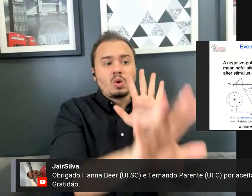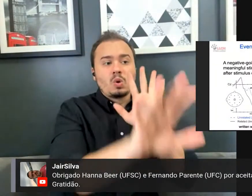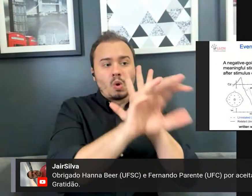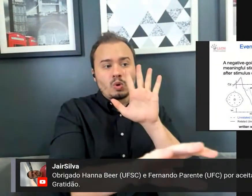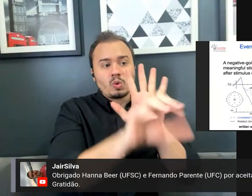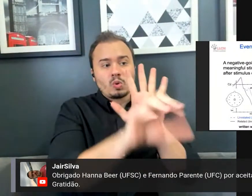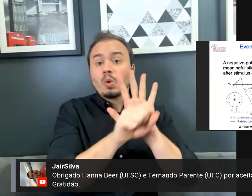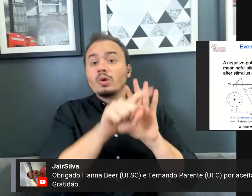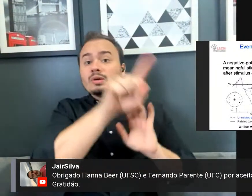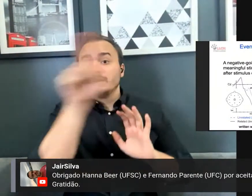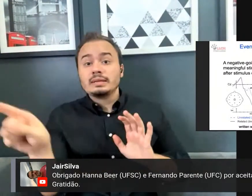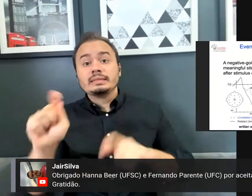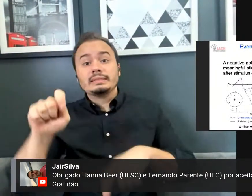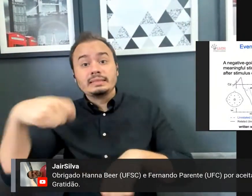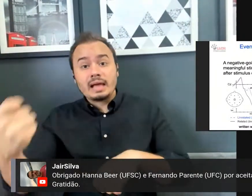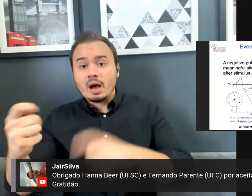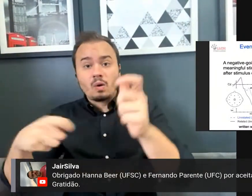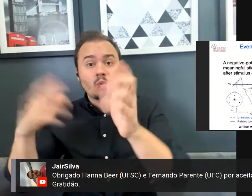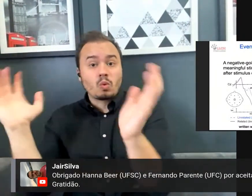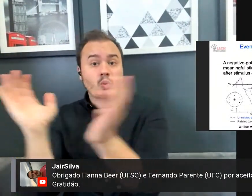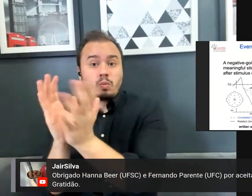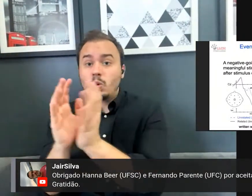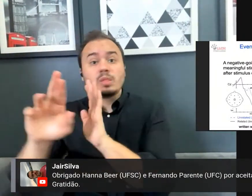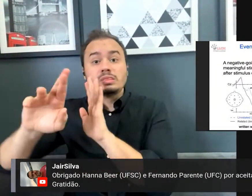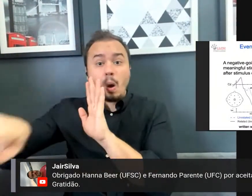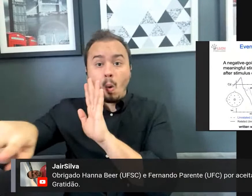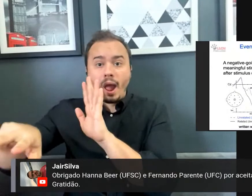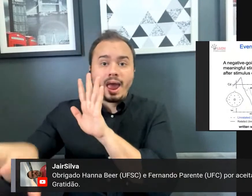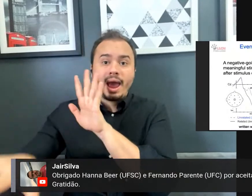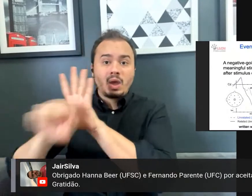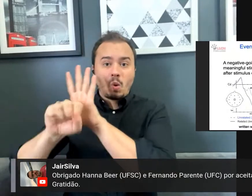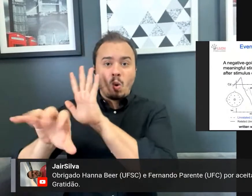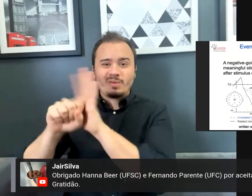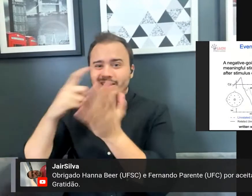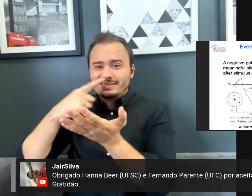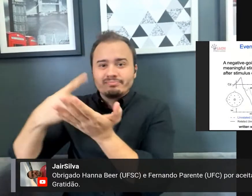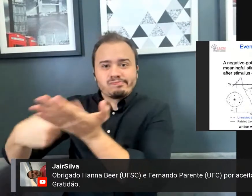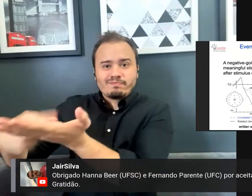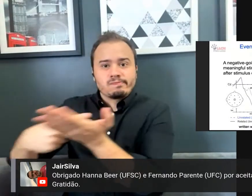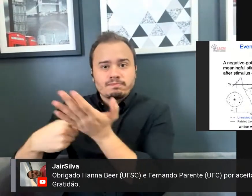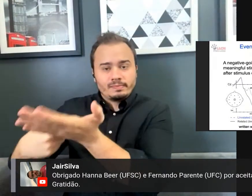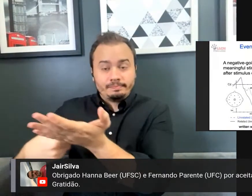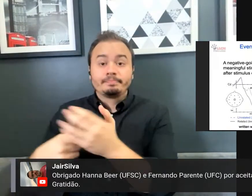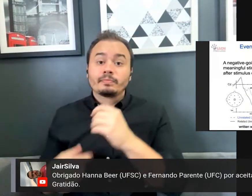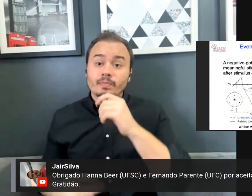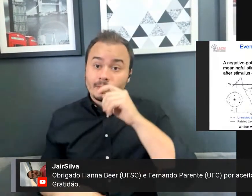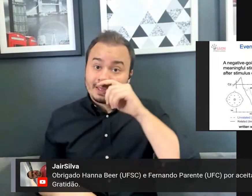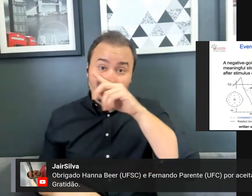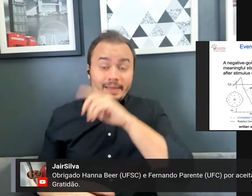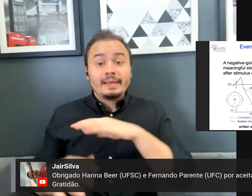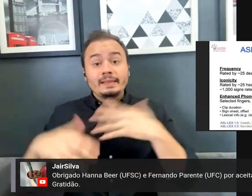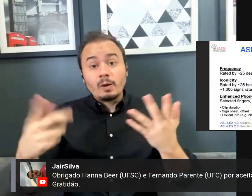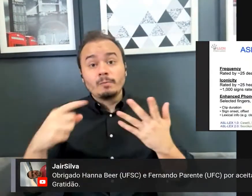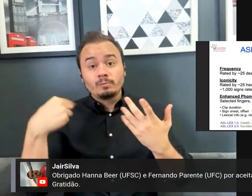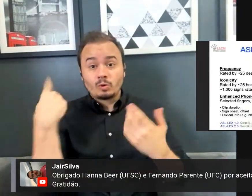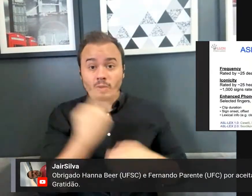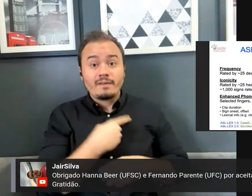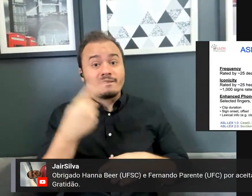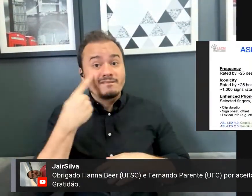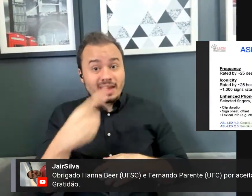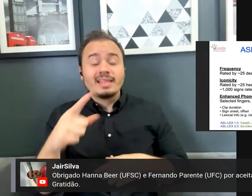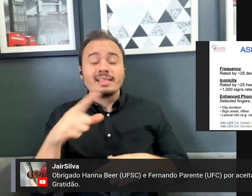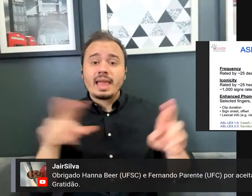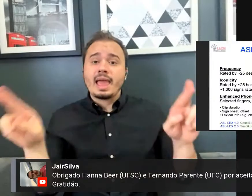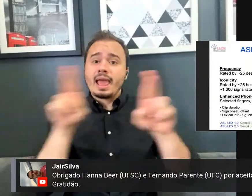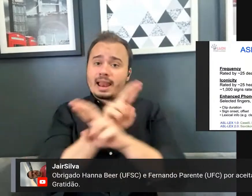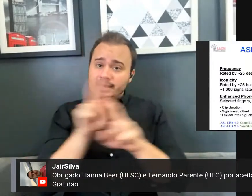do this type of study, we need information about frequency and iconicity in signs. And